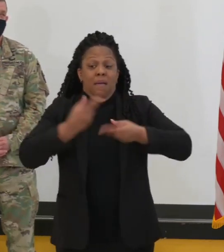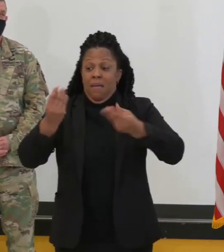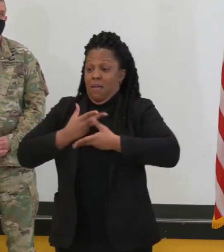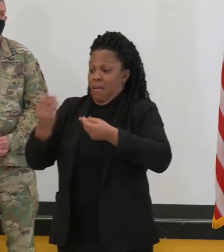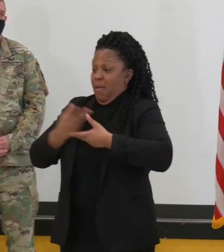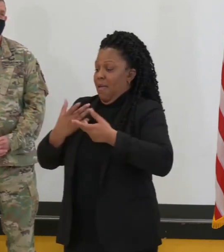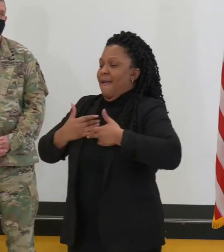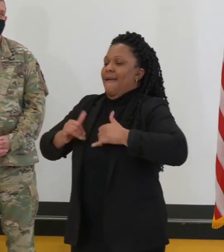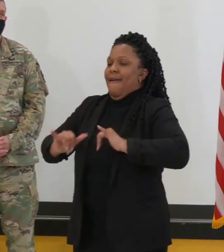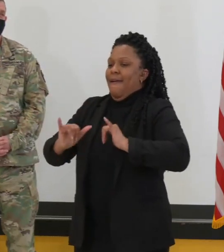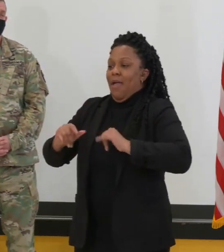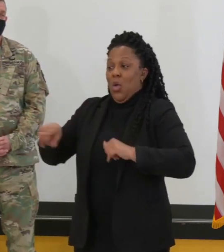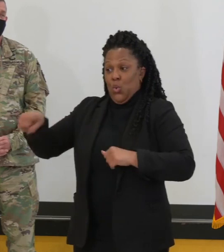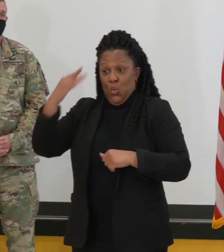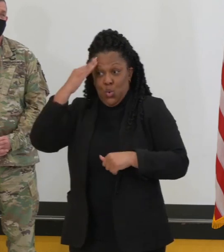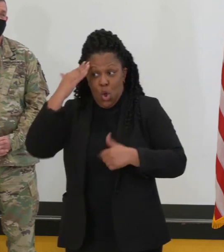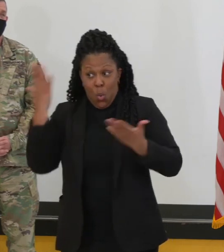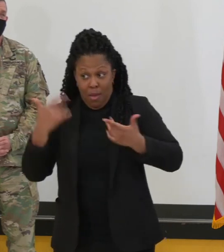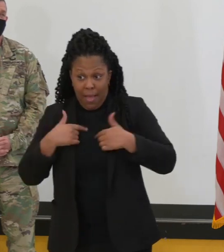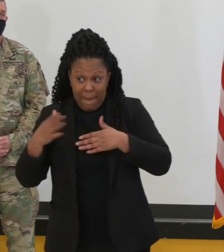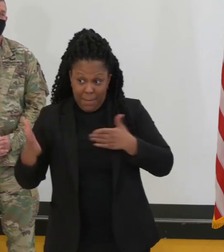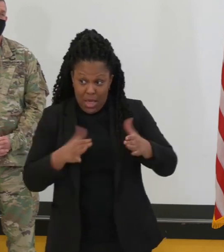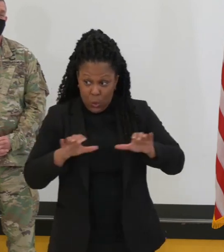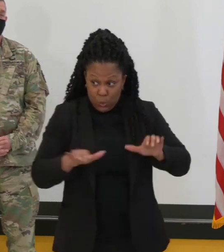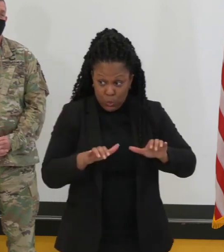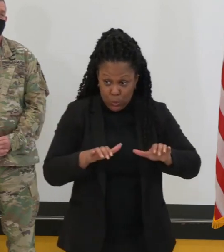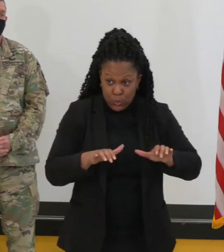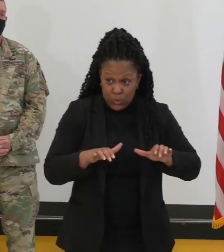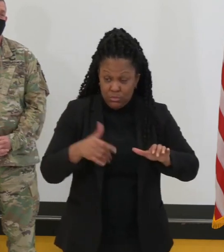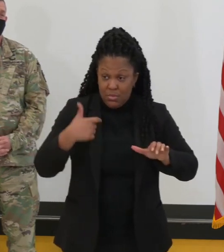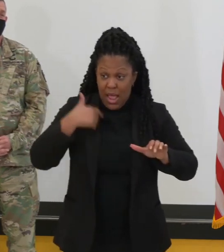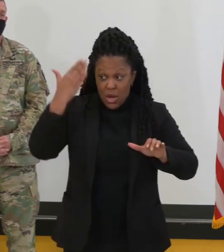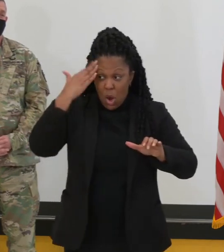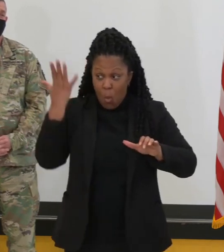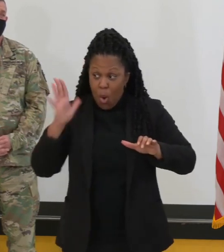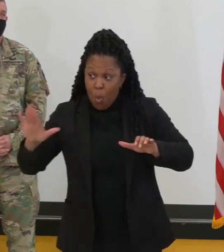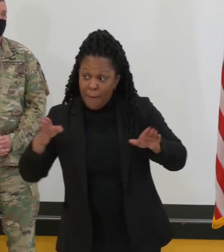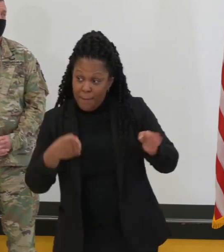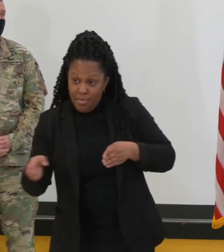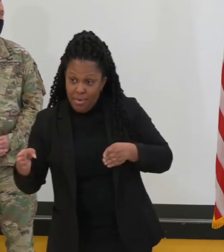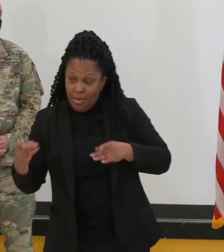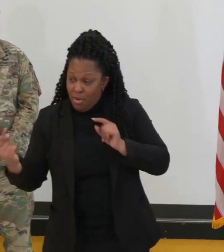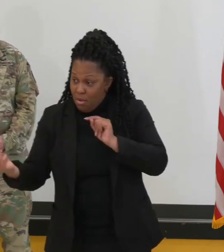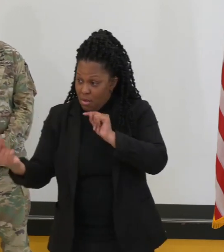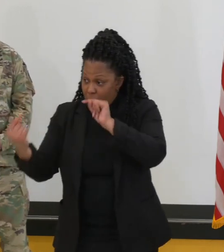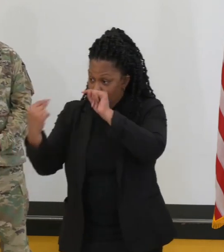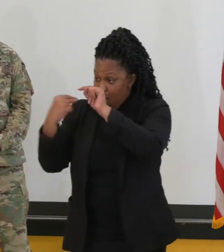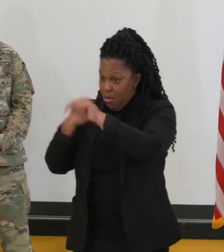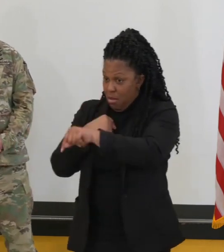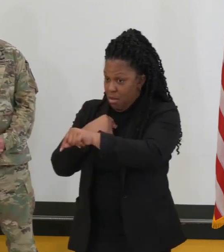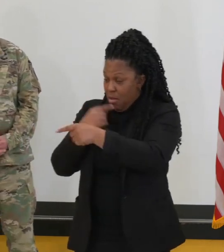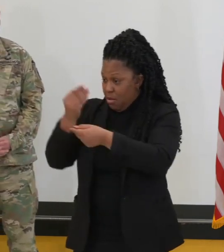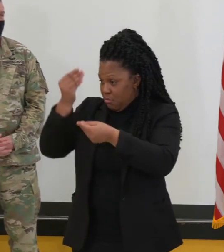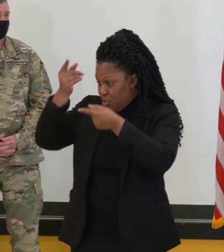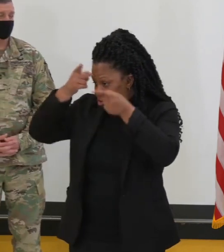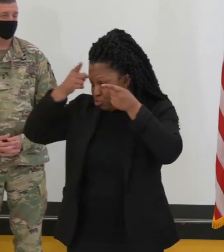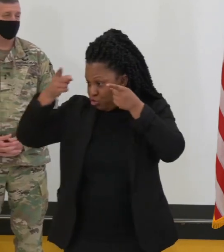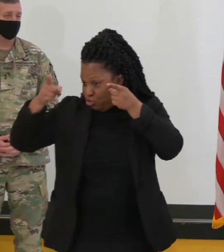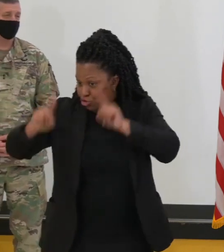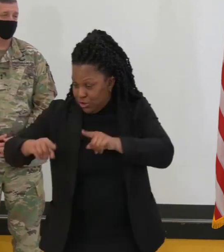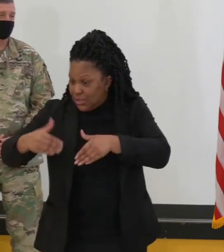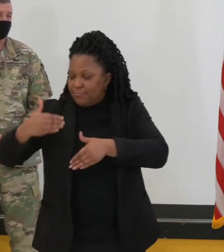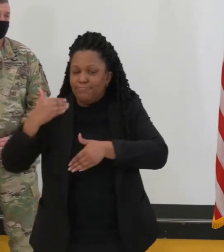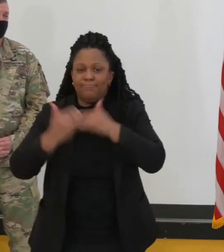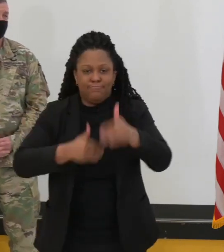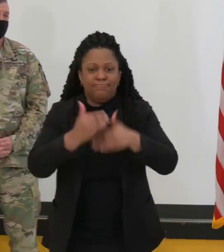know what you're going to do and you know what their plans are. So that communication piece has already started. It continues